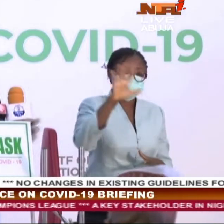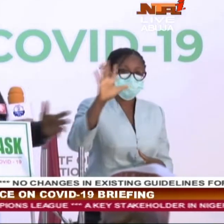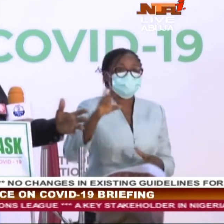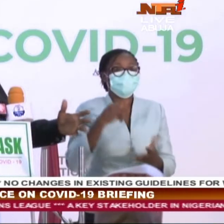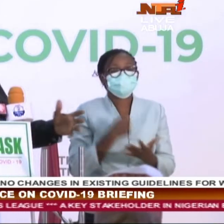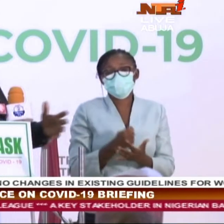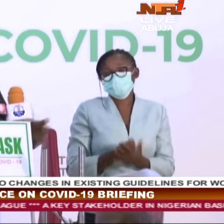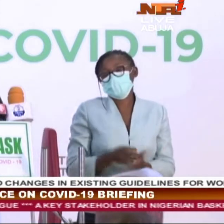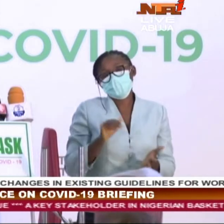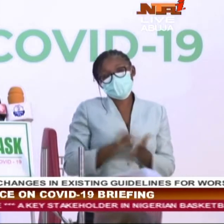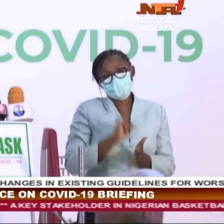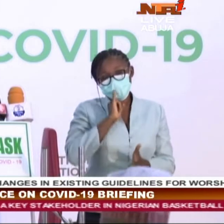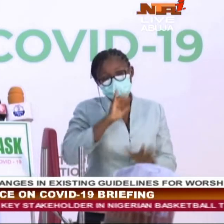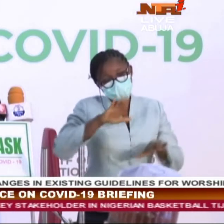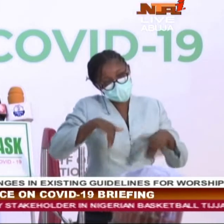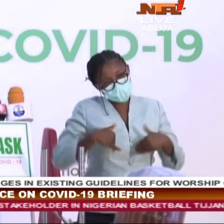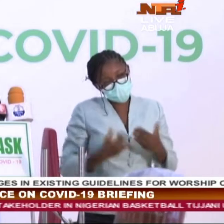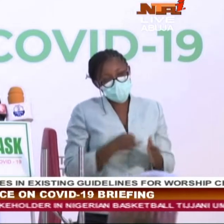That's where we are going to be.